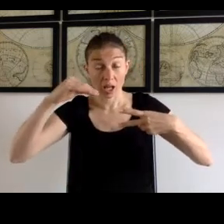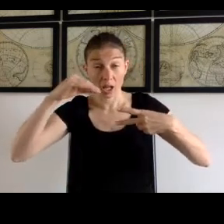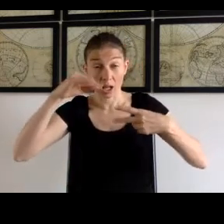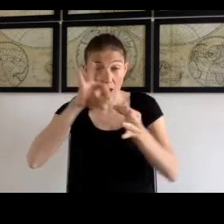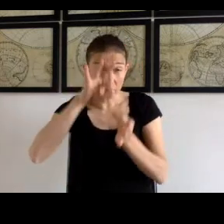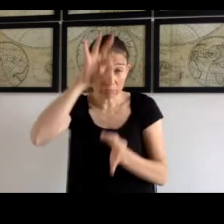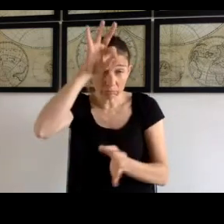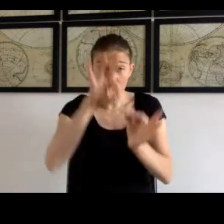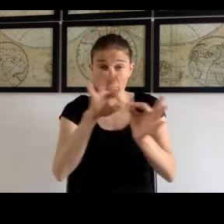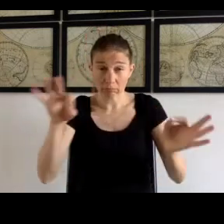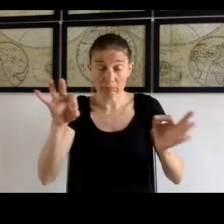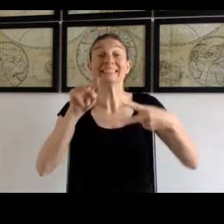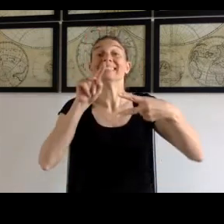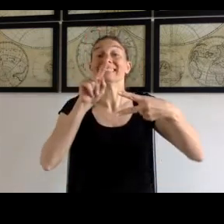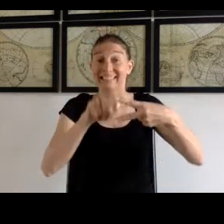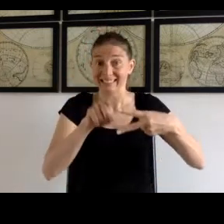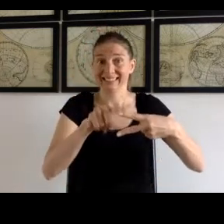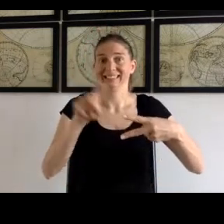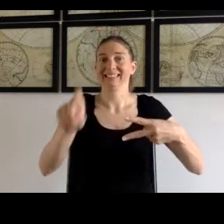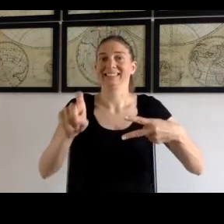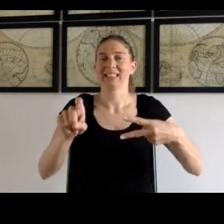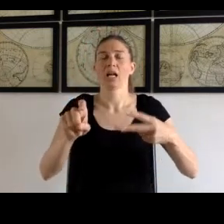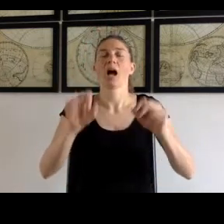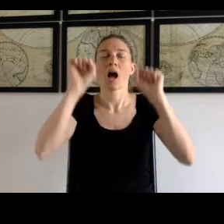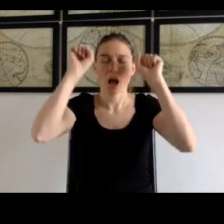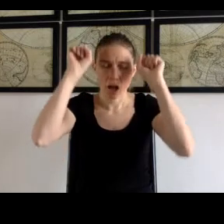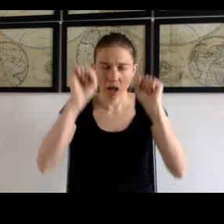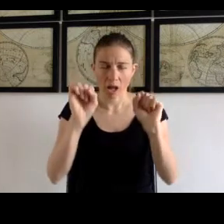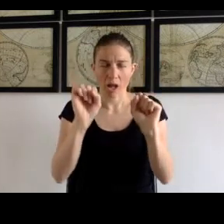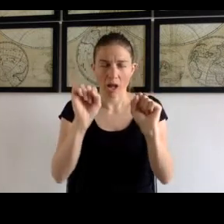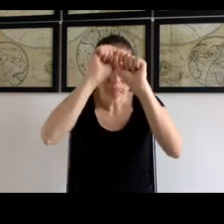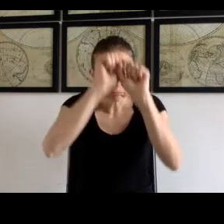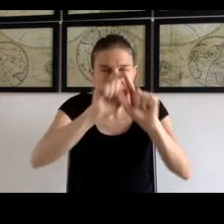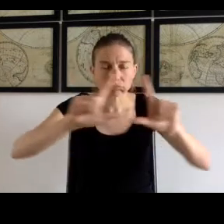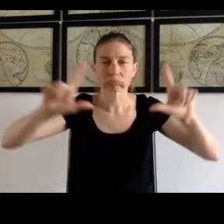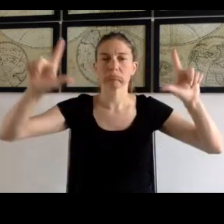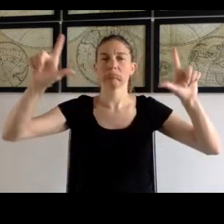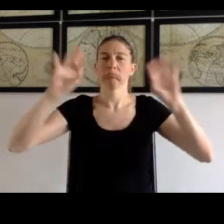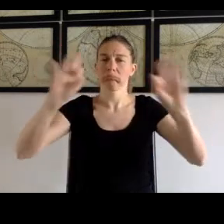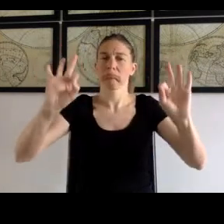necessary to understanding exactly what is the support for the different rights.